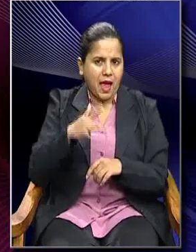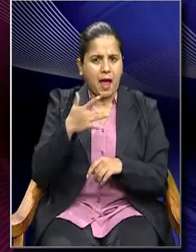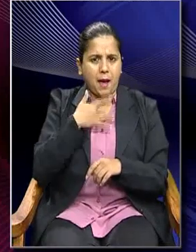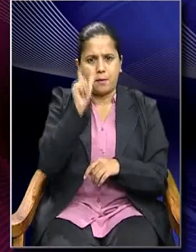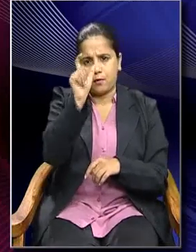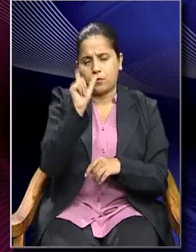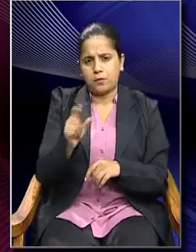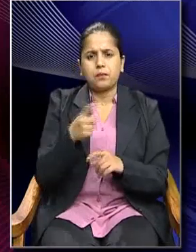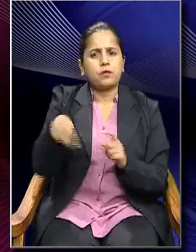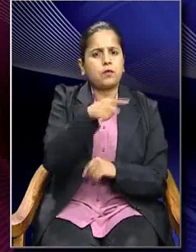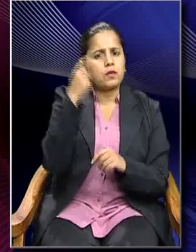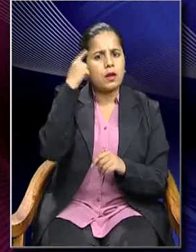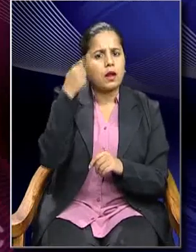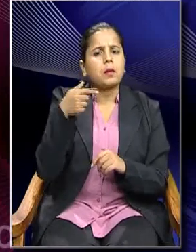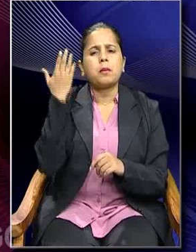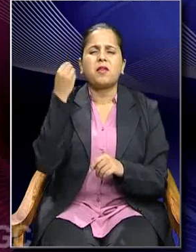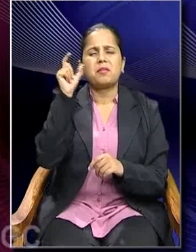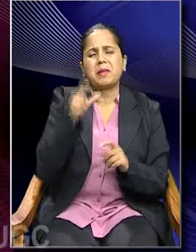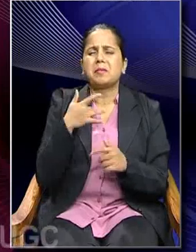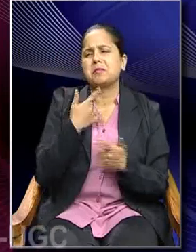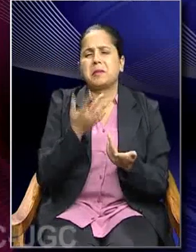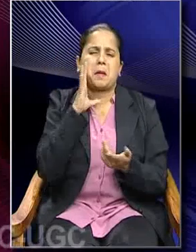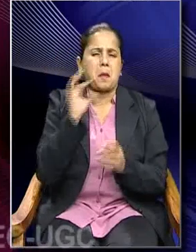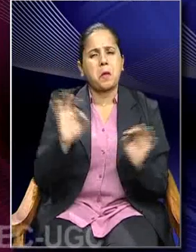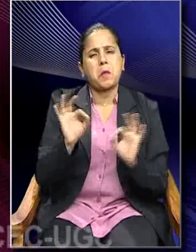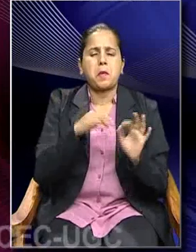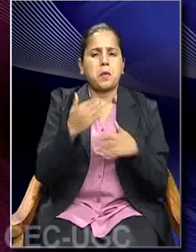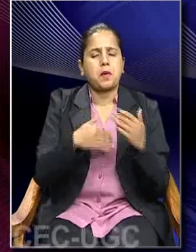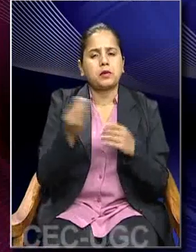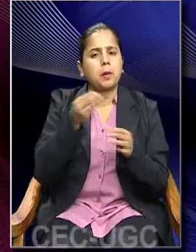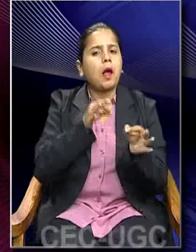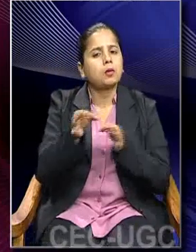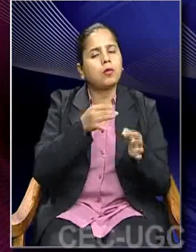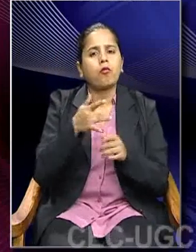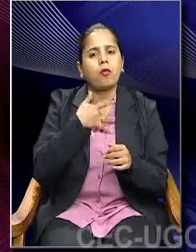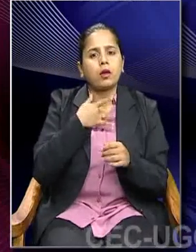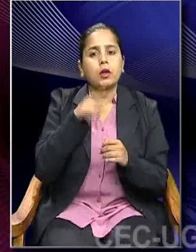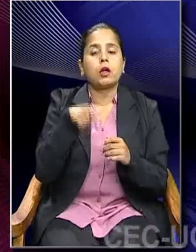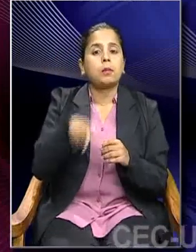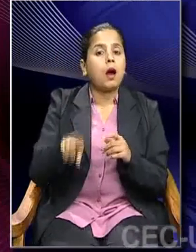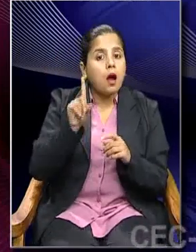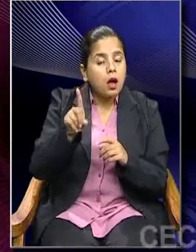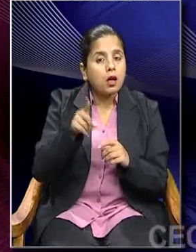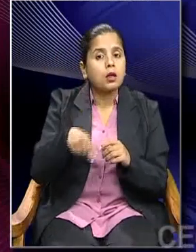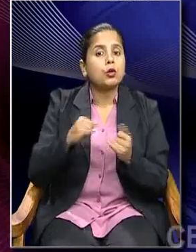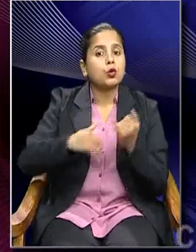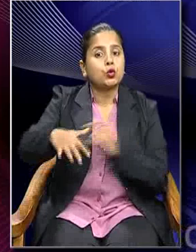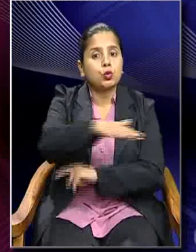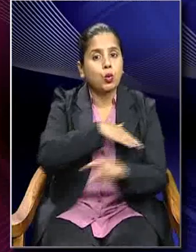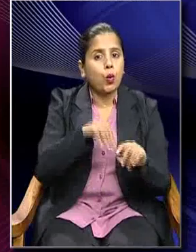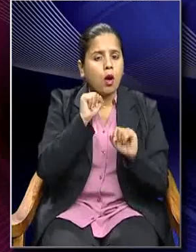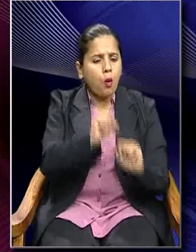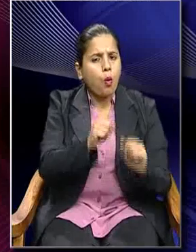is kind of taken for granted in terms of a certain explanation. Sociologists give us a